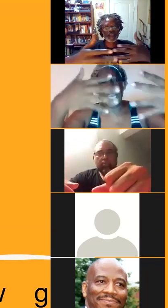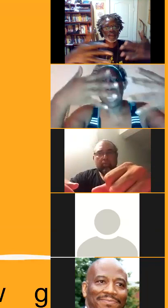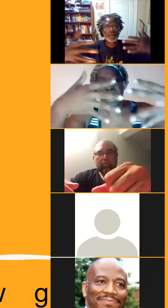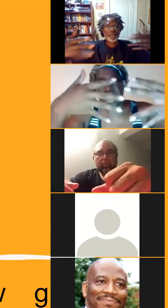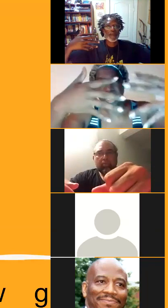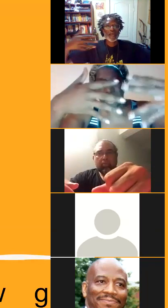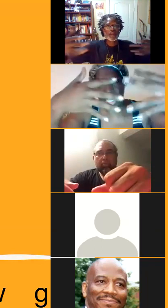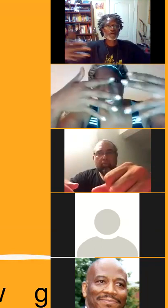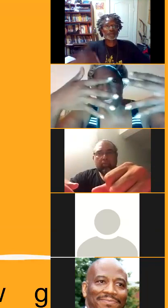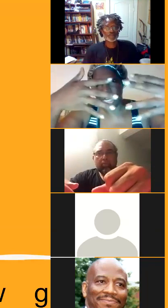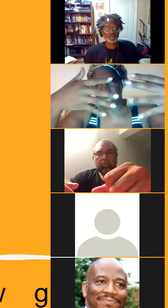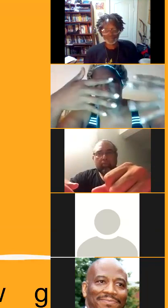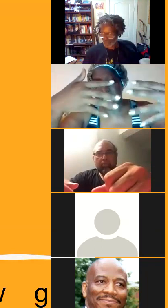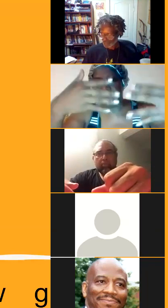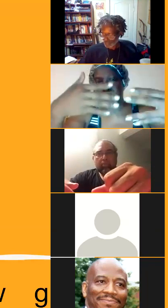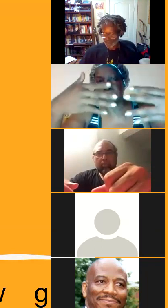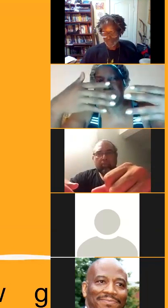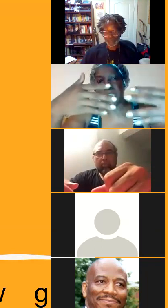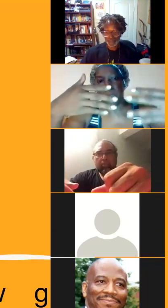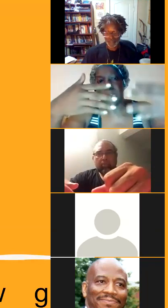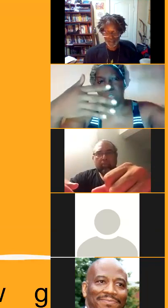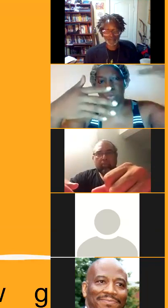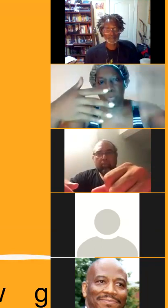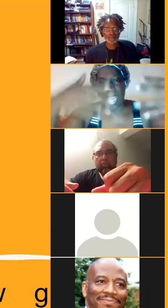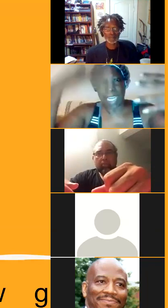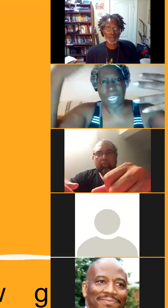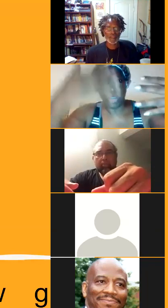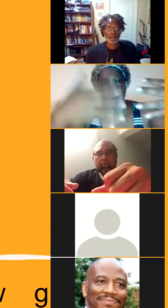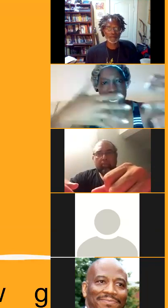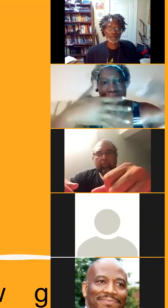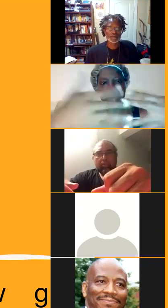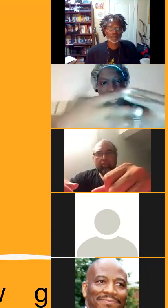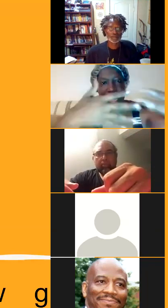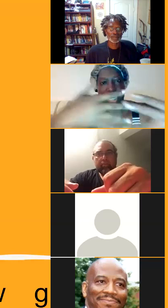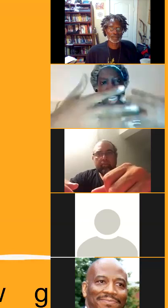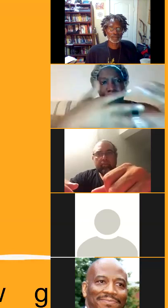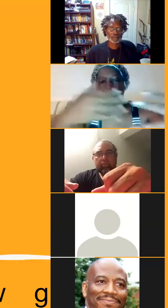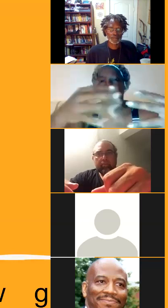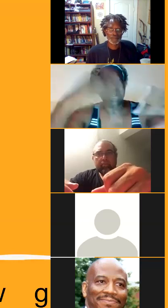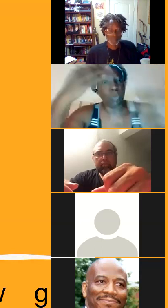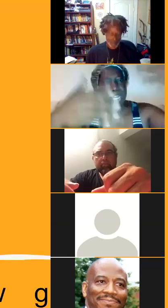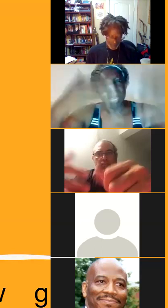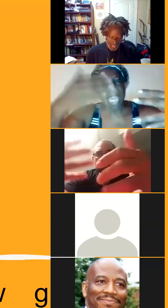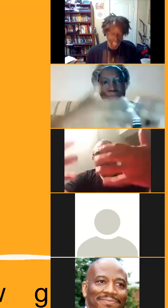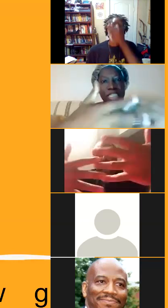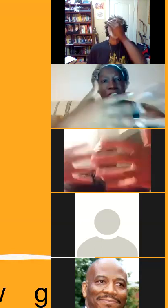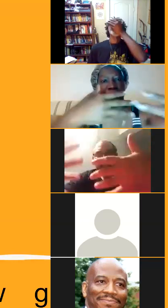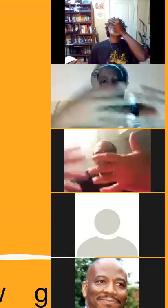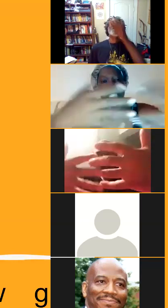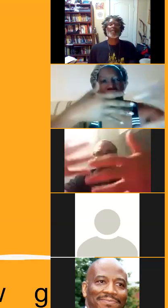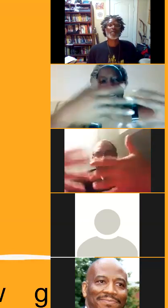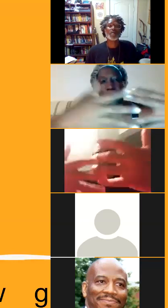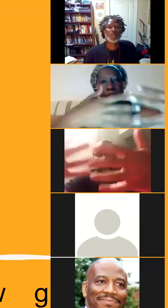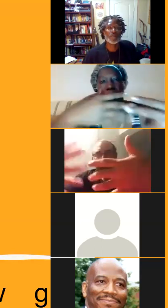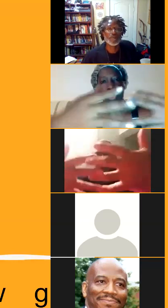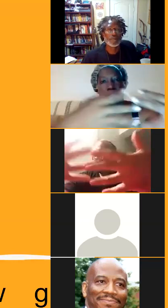So when I look at this sign, the way I remembered it was white and gray mixed together. I'm sorry, white and black mixed together